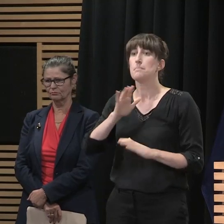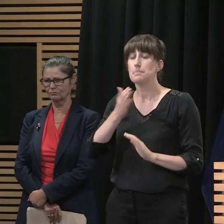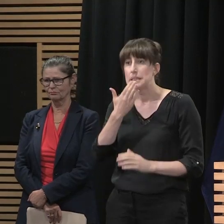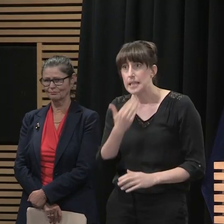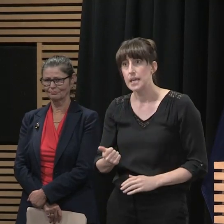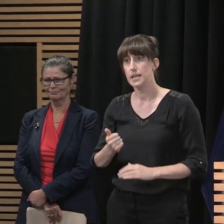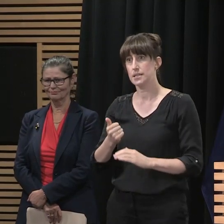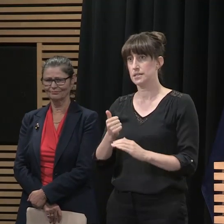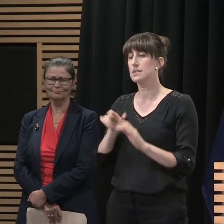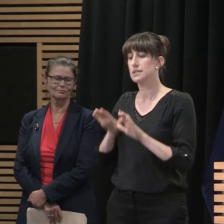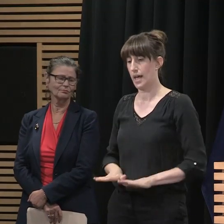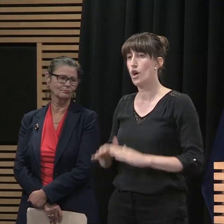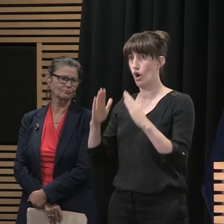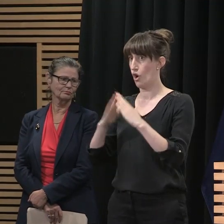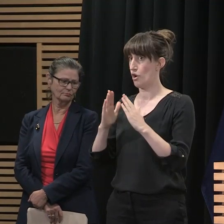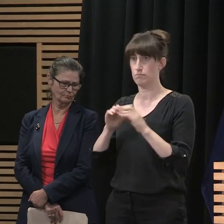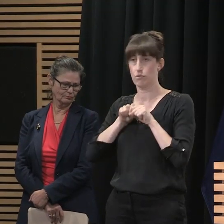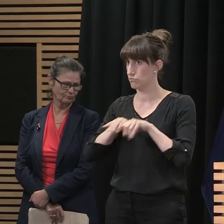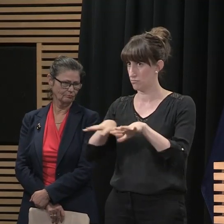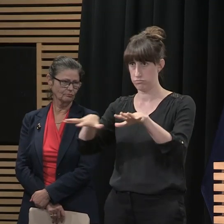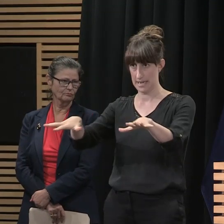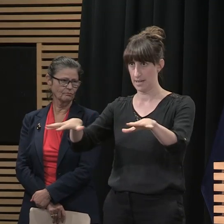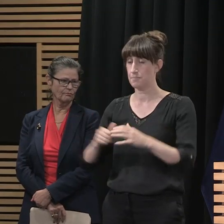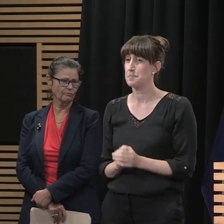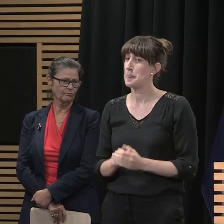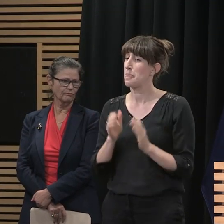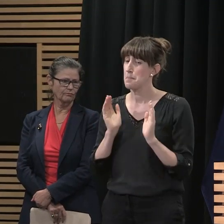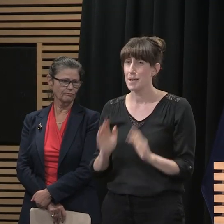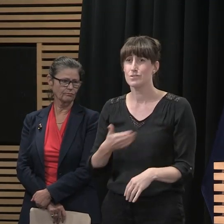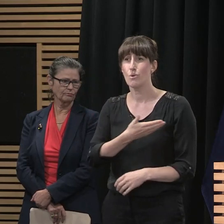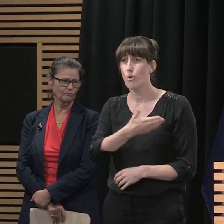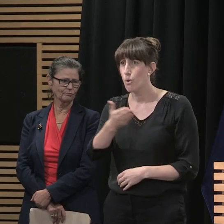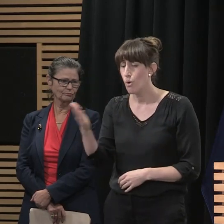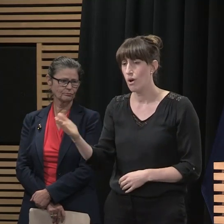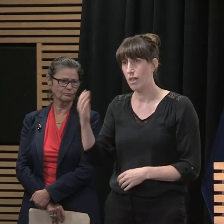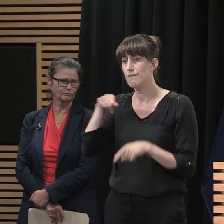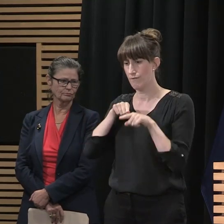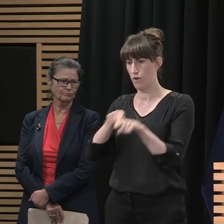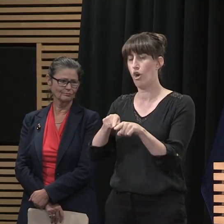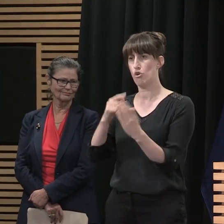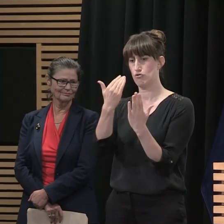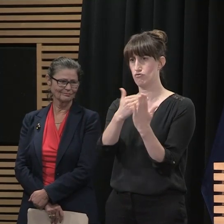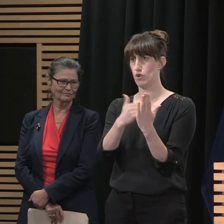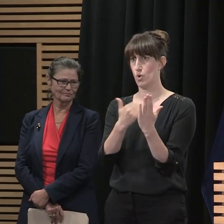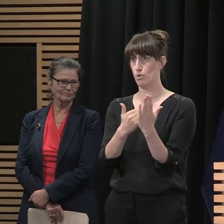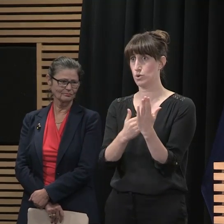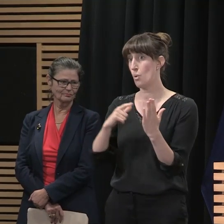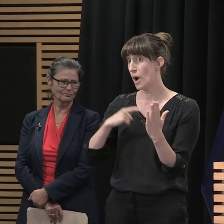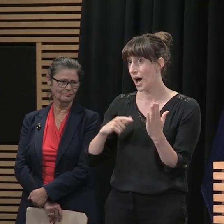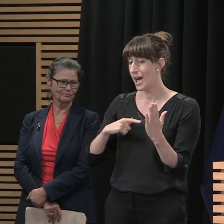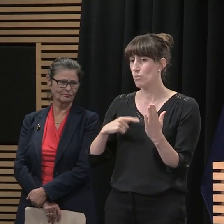everyone across society to observe these requirements so that we can protect New Zealanders and slow down this